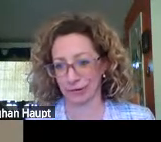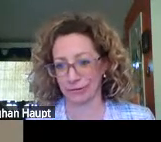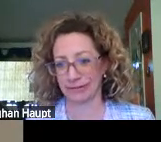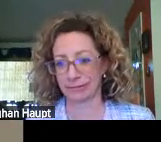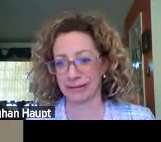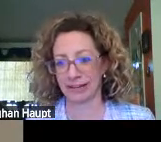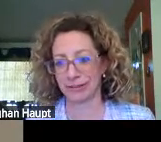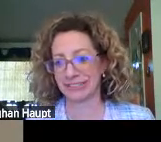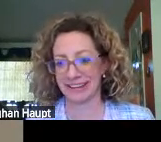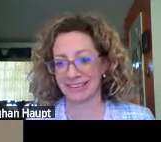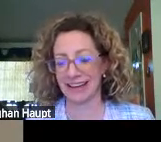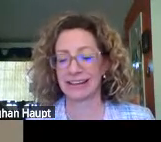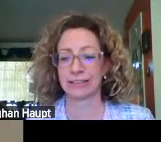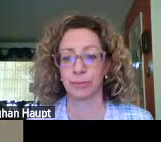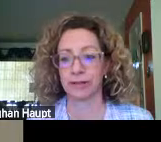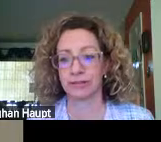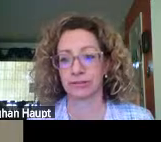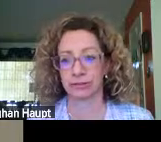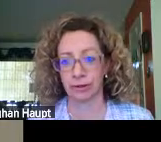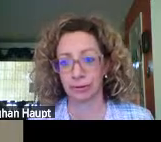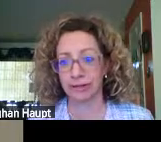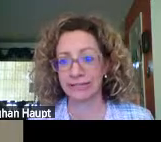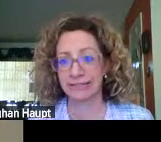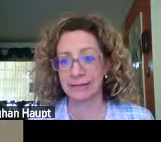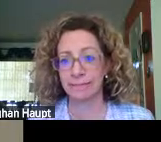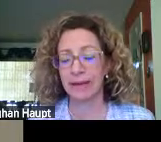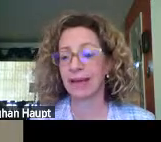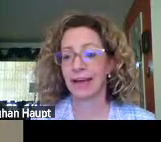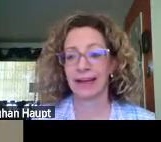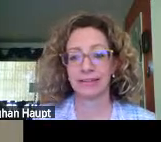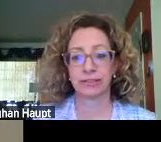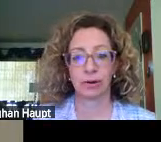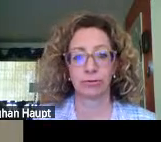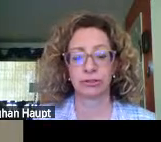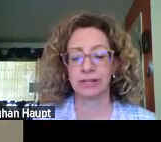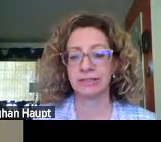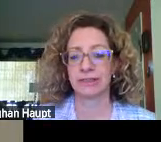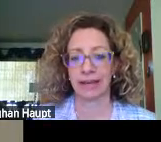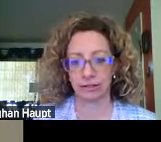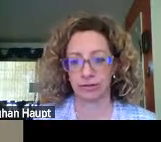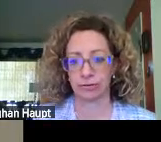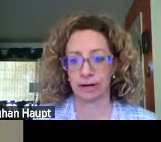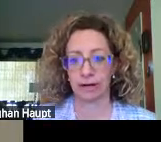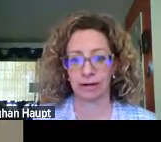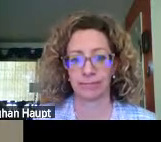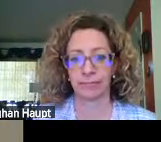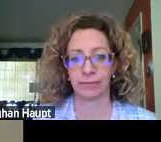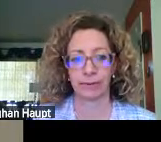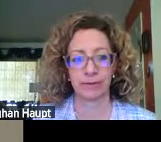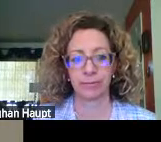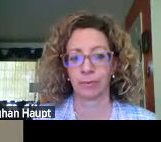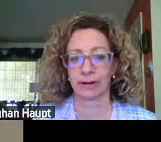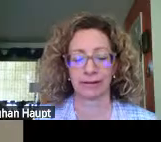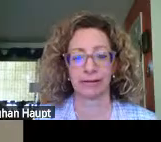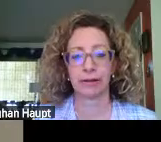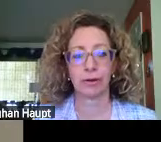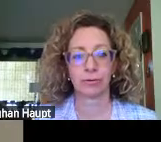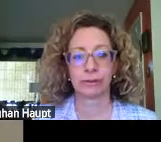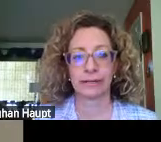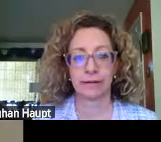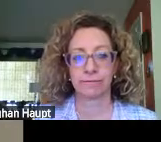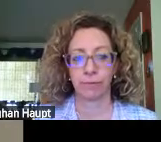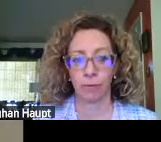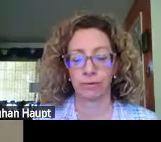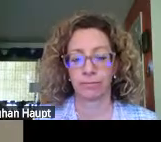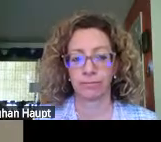for you. We understand that, as well as your interpreting team. And so just thank you. We want to